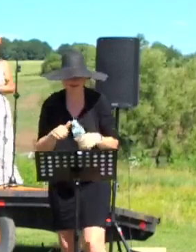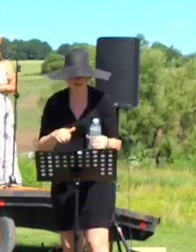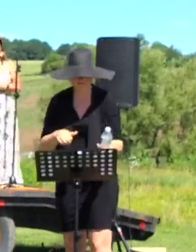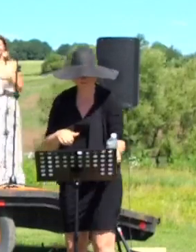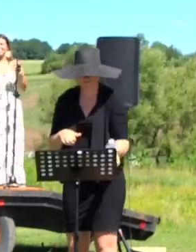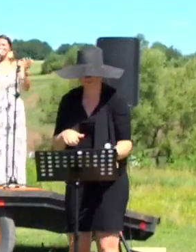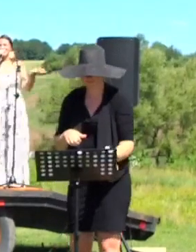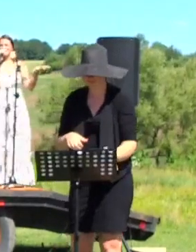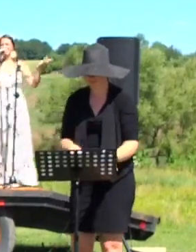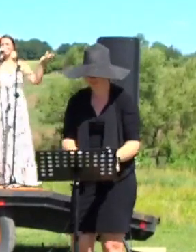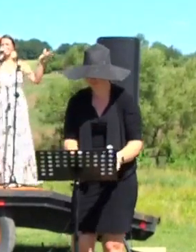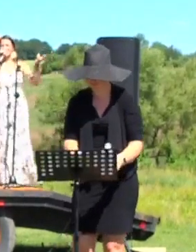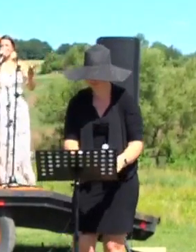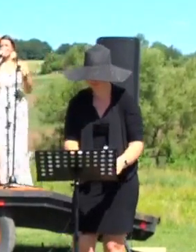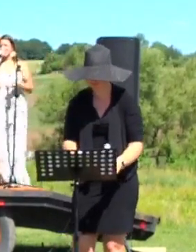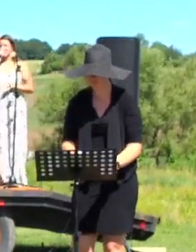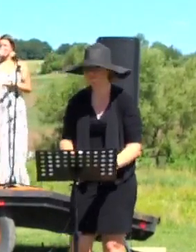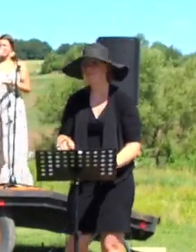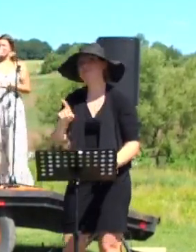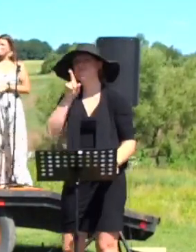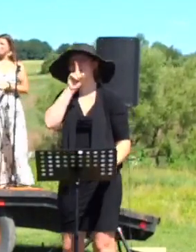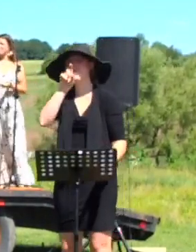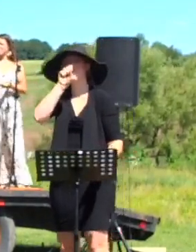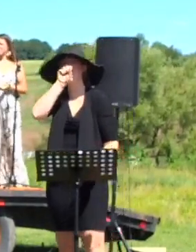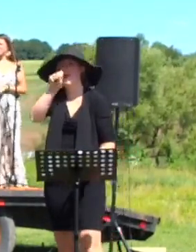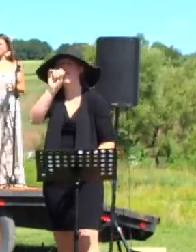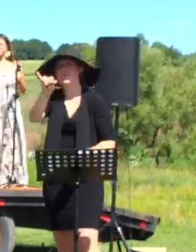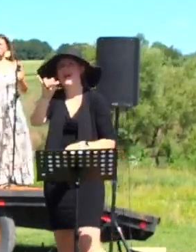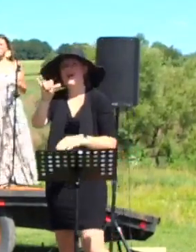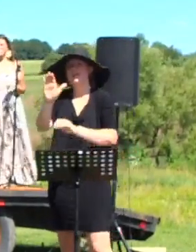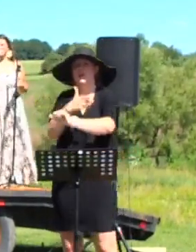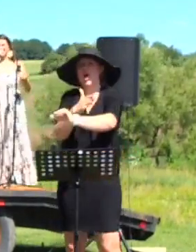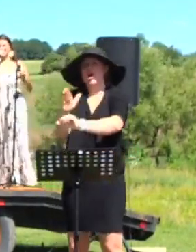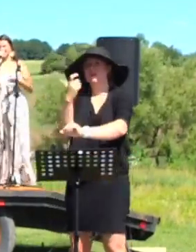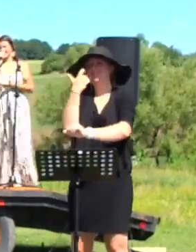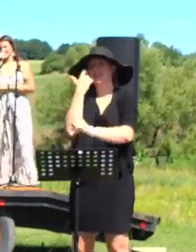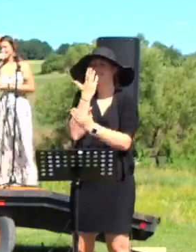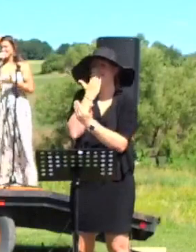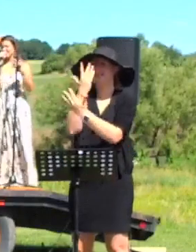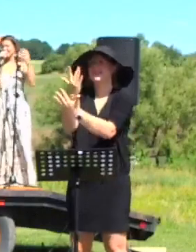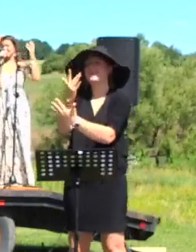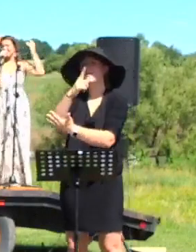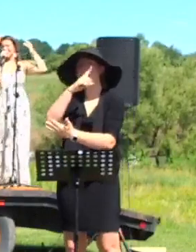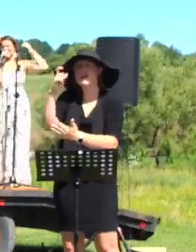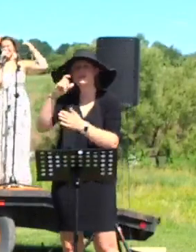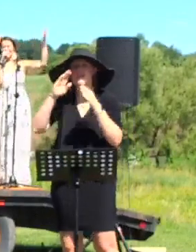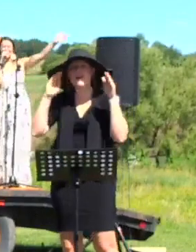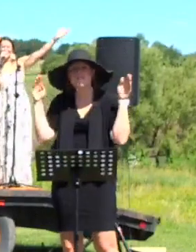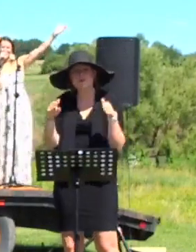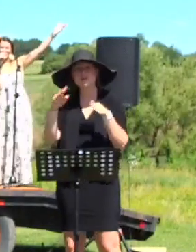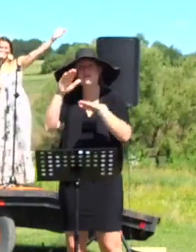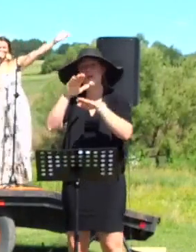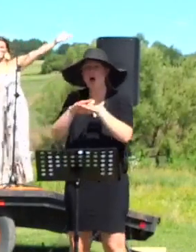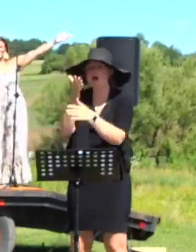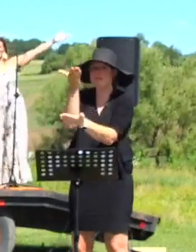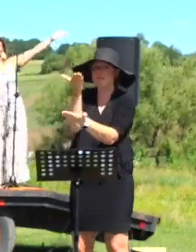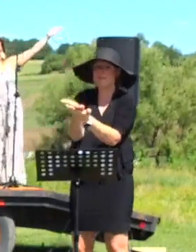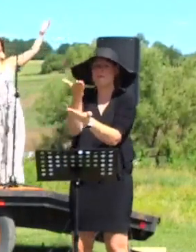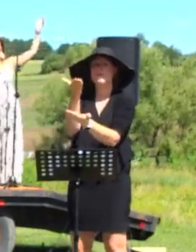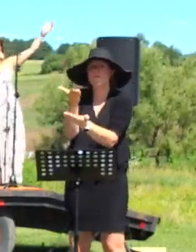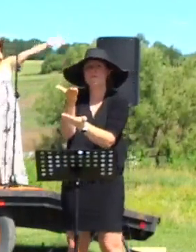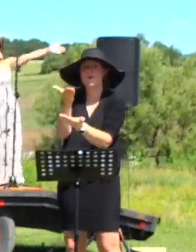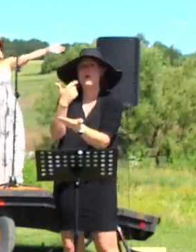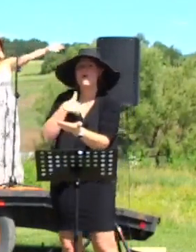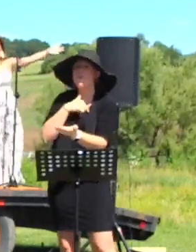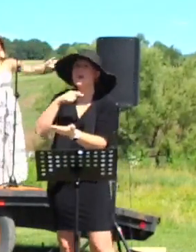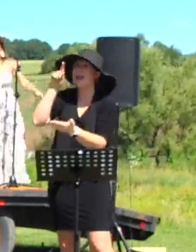I really love that song that we just sang because it really focuses on the fact that we do have to grow with the Lord and go